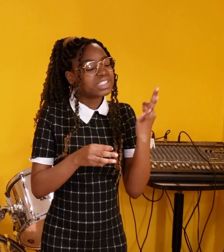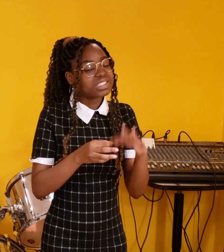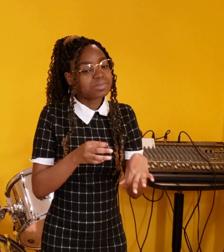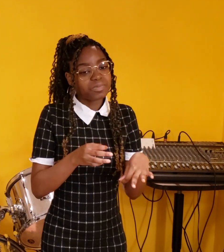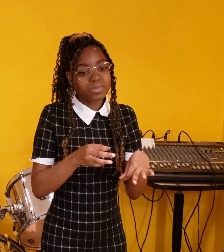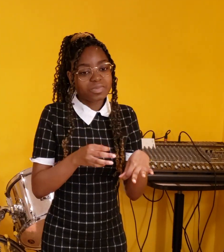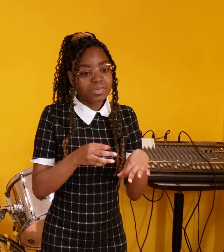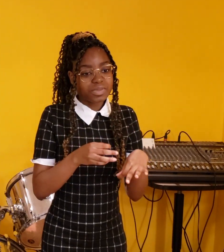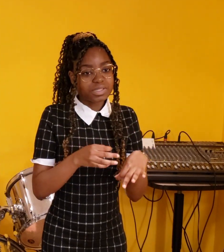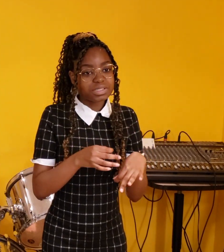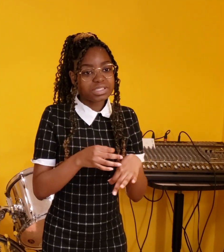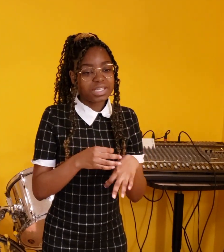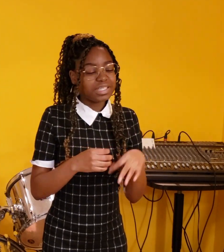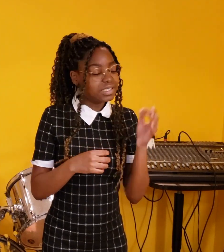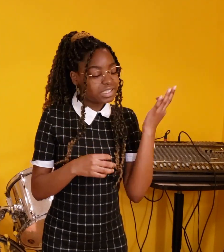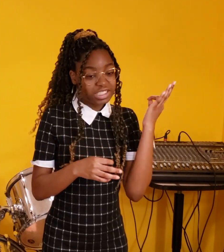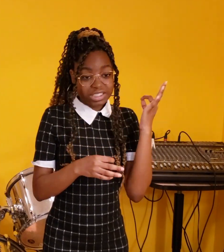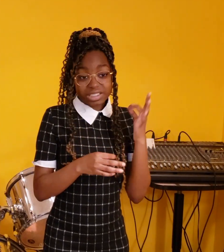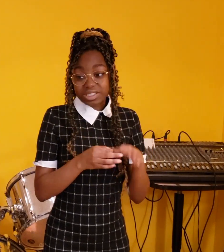Very simple.